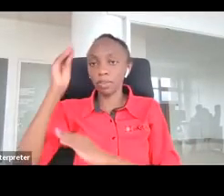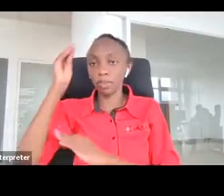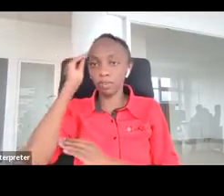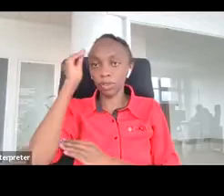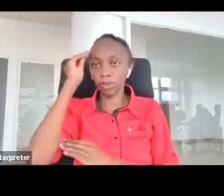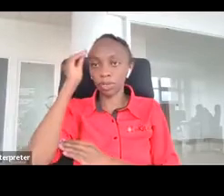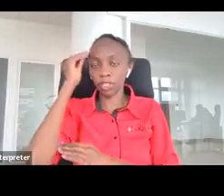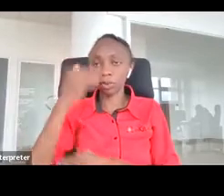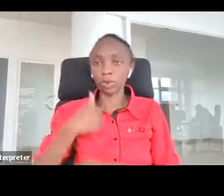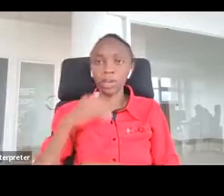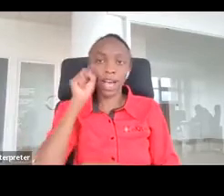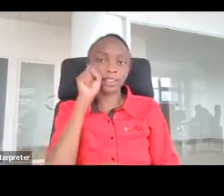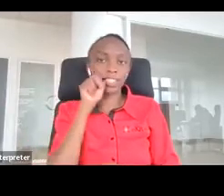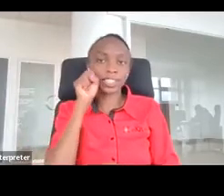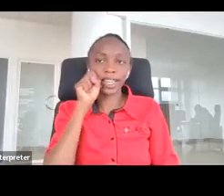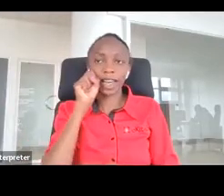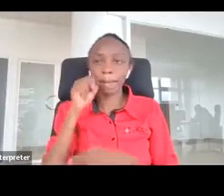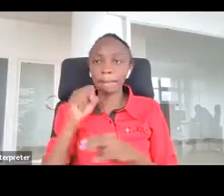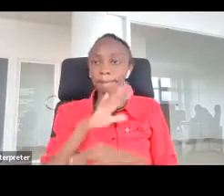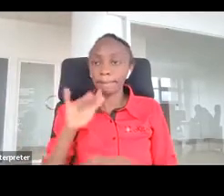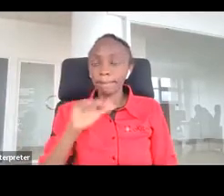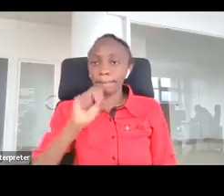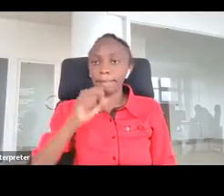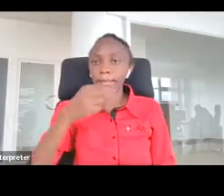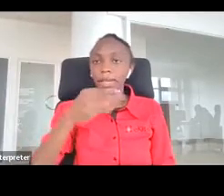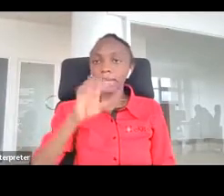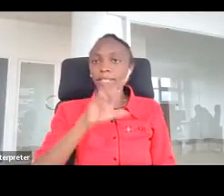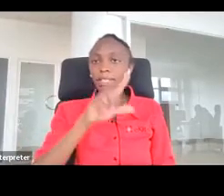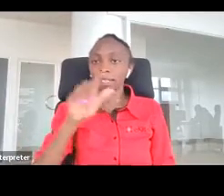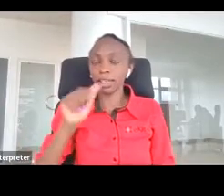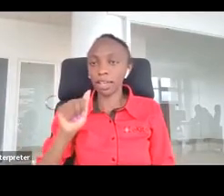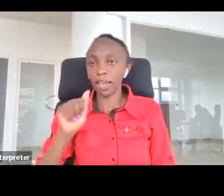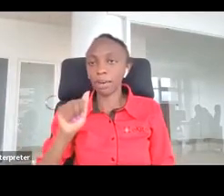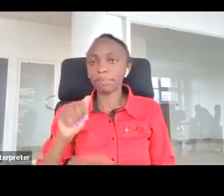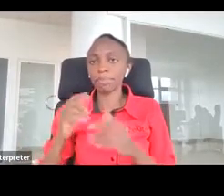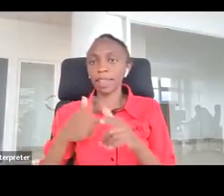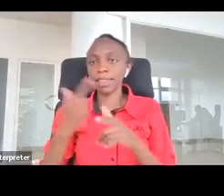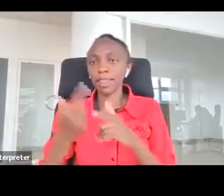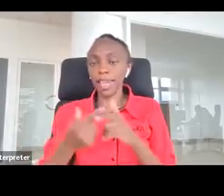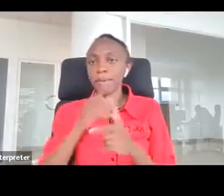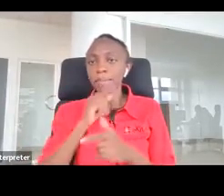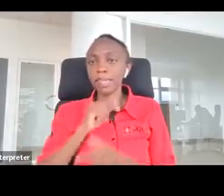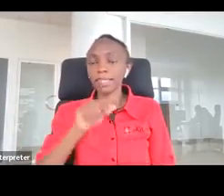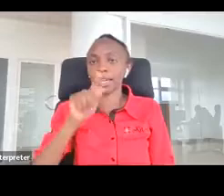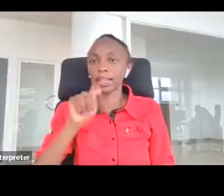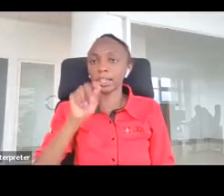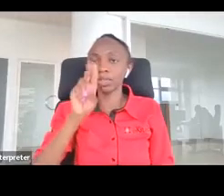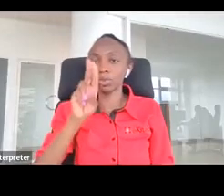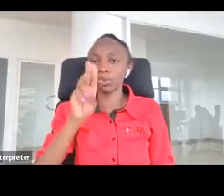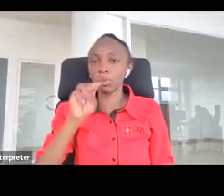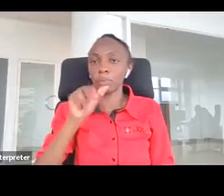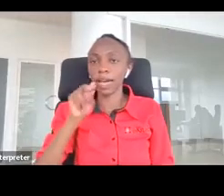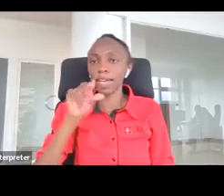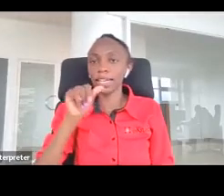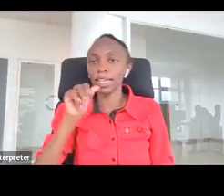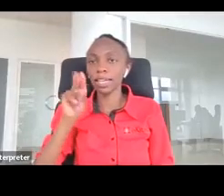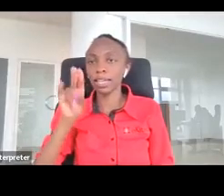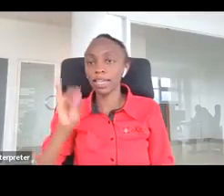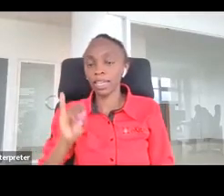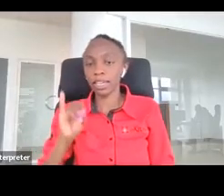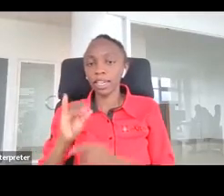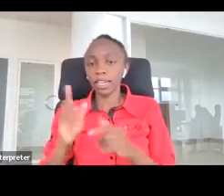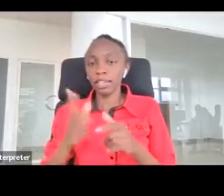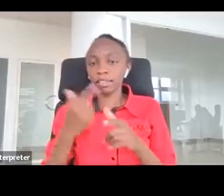Sheila Luta. We have Mr. Tumaini from the Connie School. We have Solein from the French Embassy.